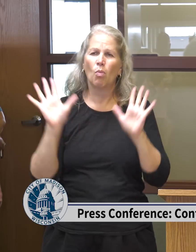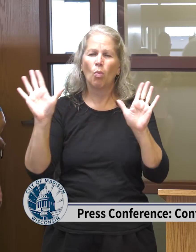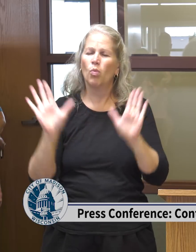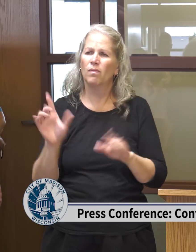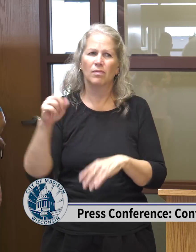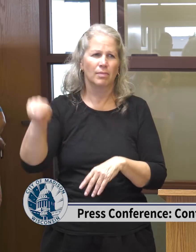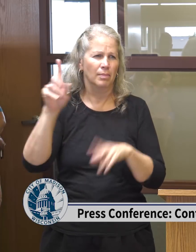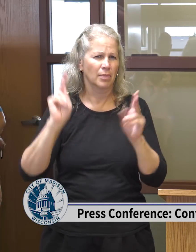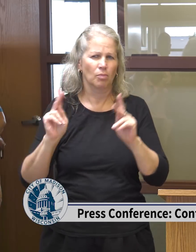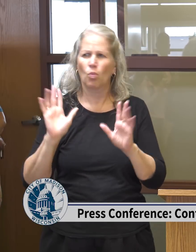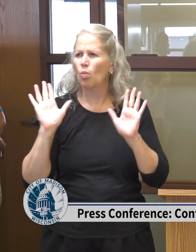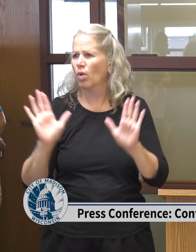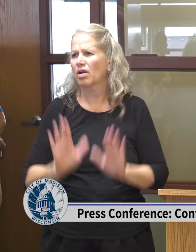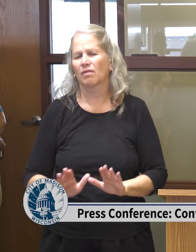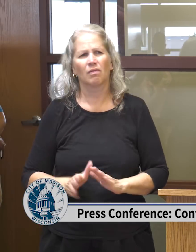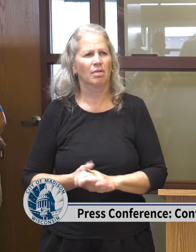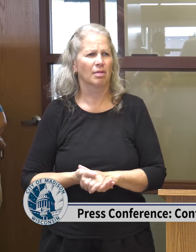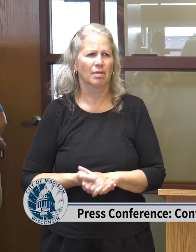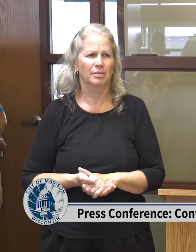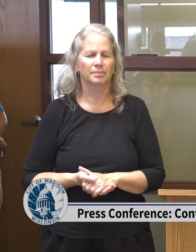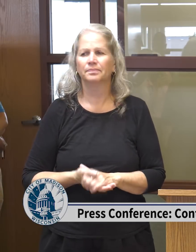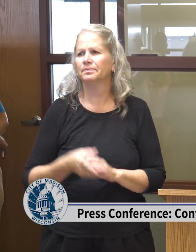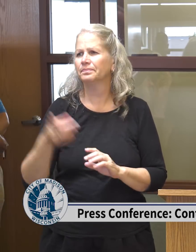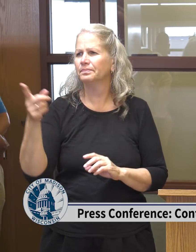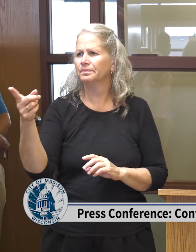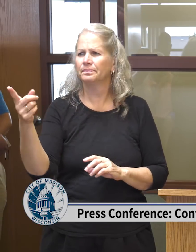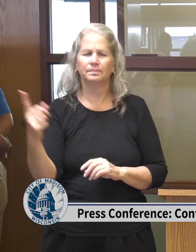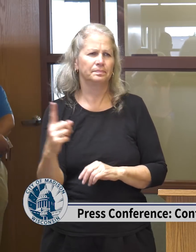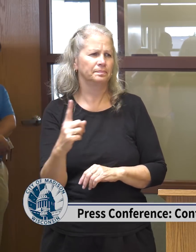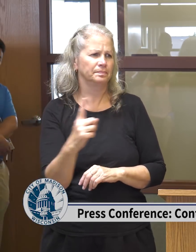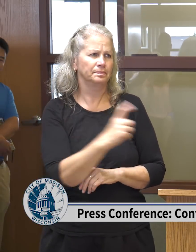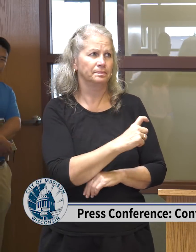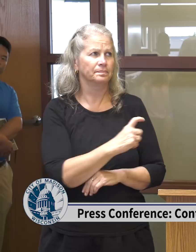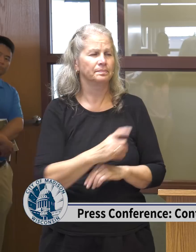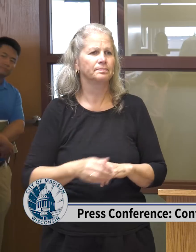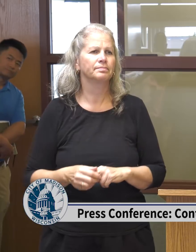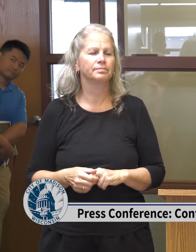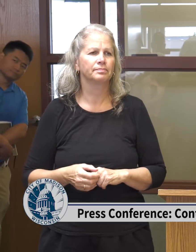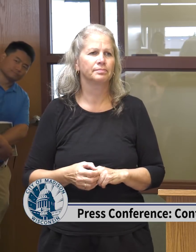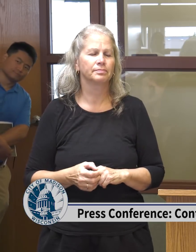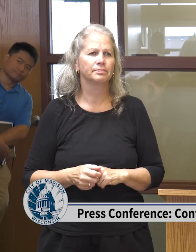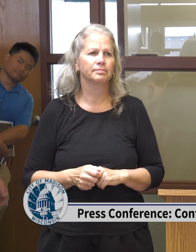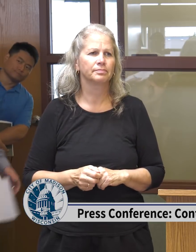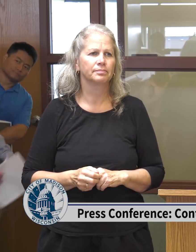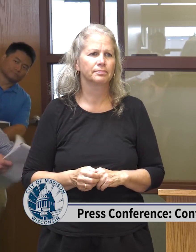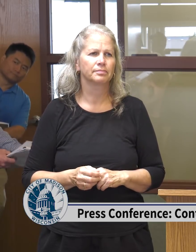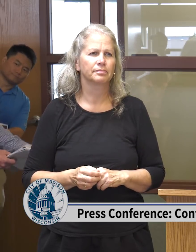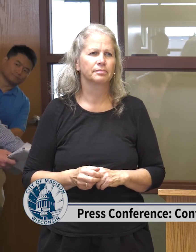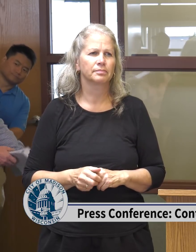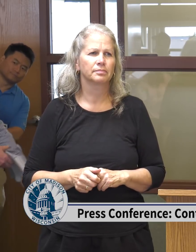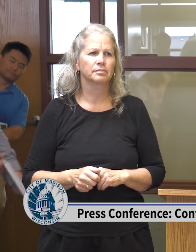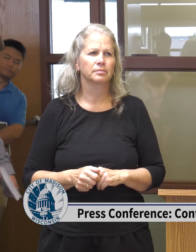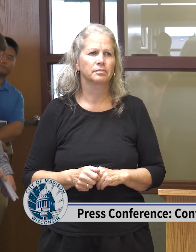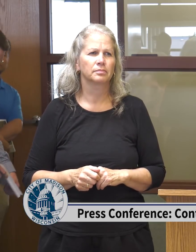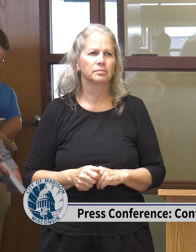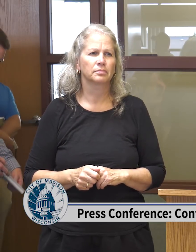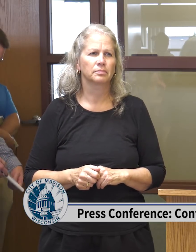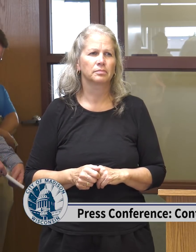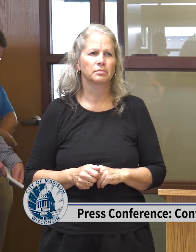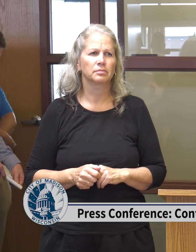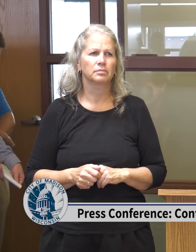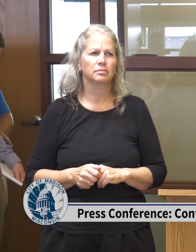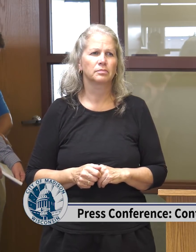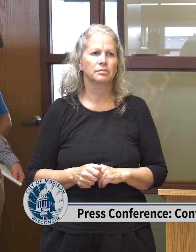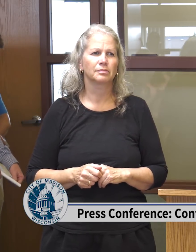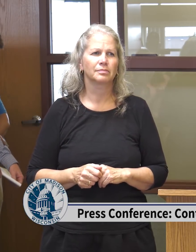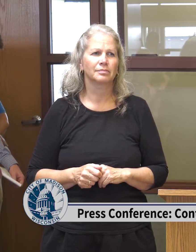So overall, would you say things are looking, things have gone better than, on the better side than? When you